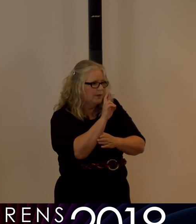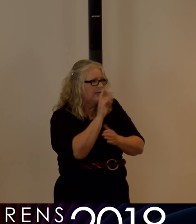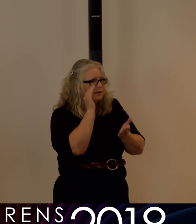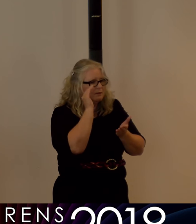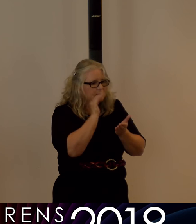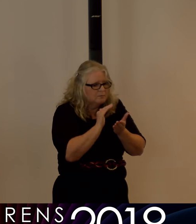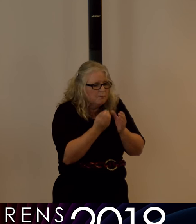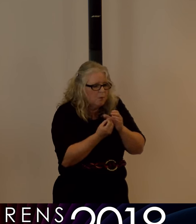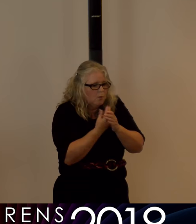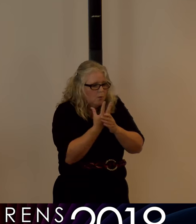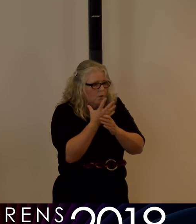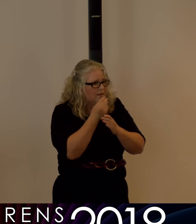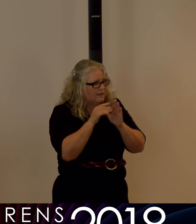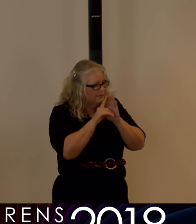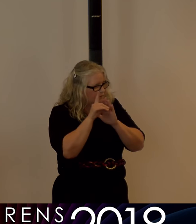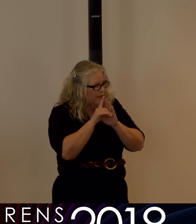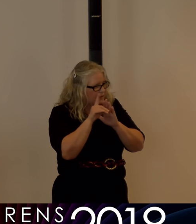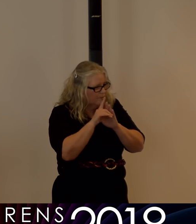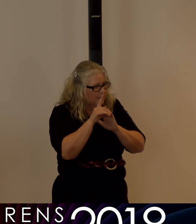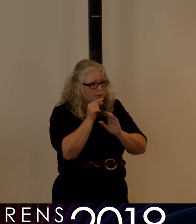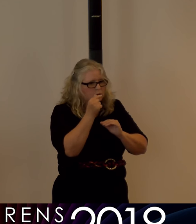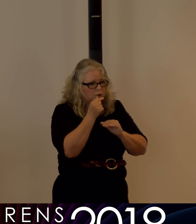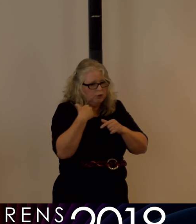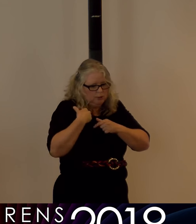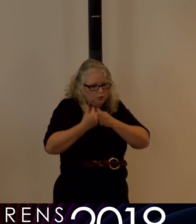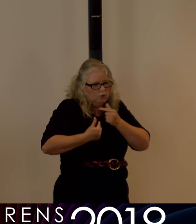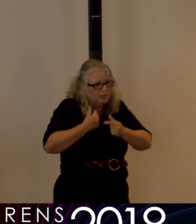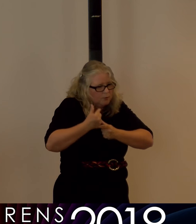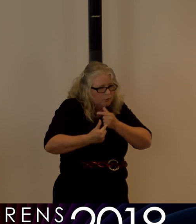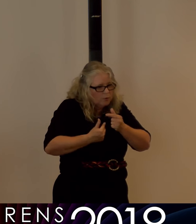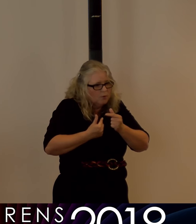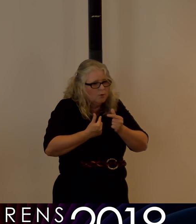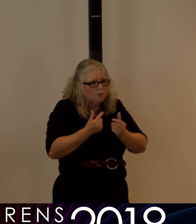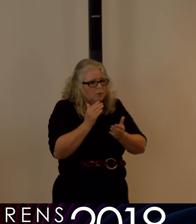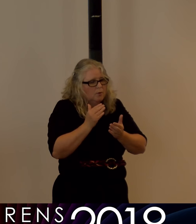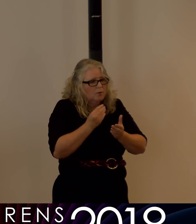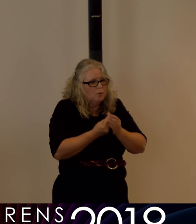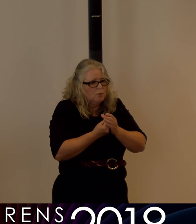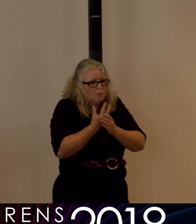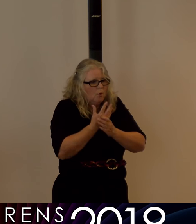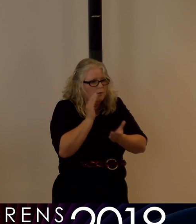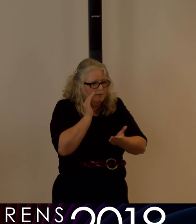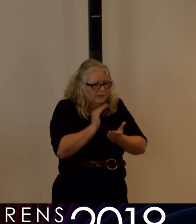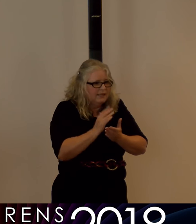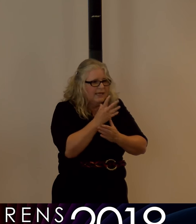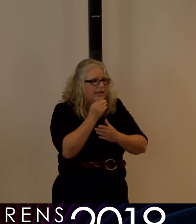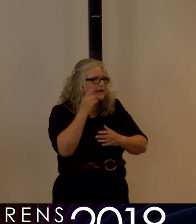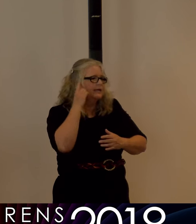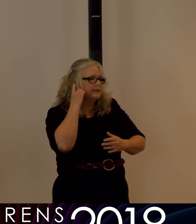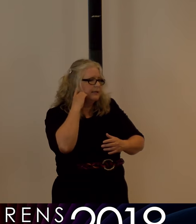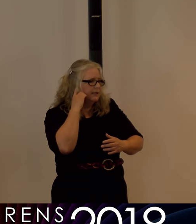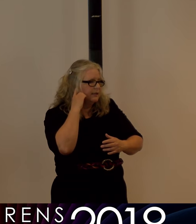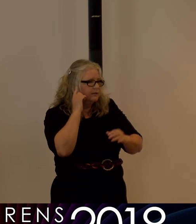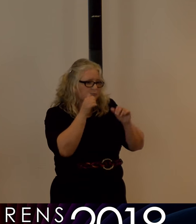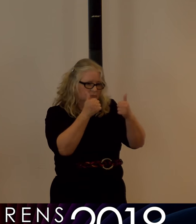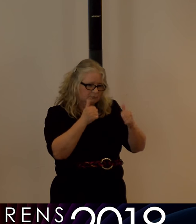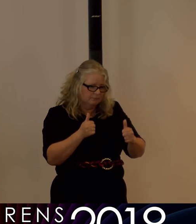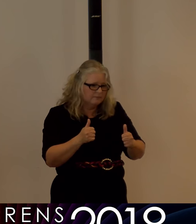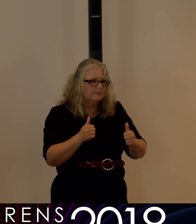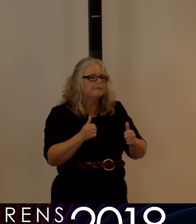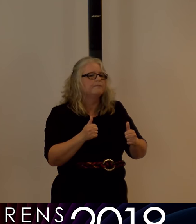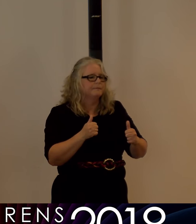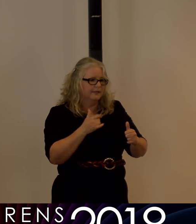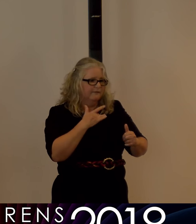hypoplasia with pubertal delay, and then the ear malformations. Semicircular canal abnormalities, sensory neural, and